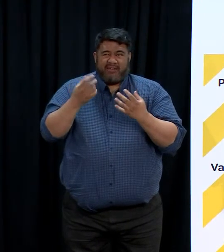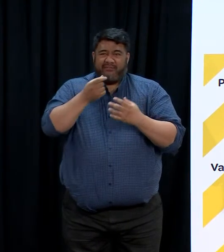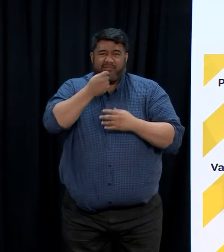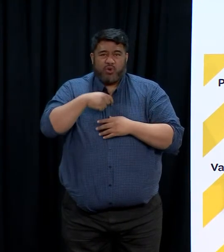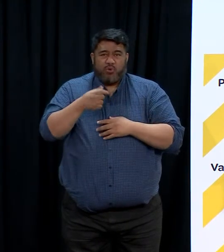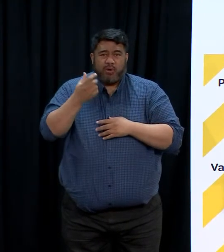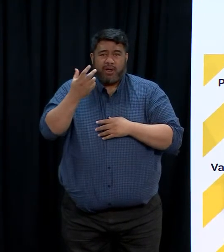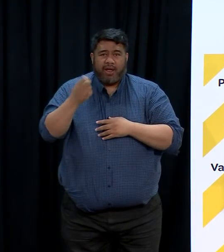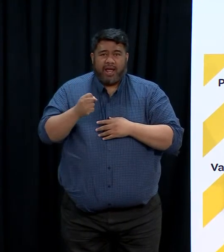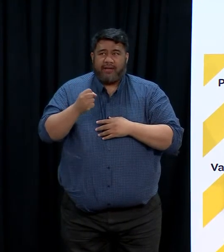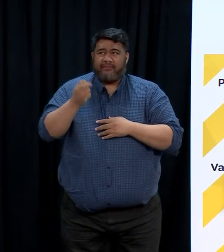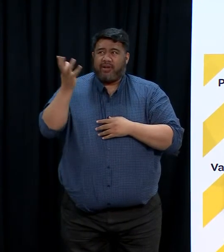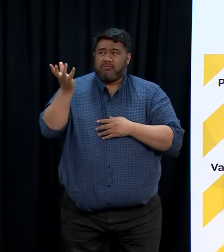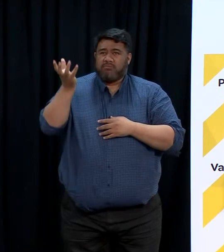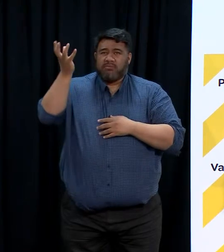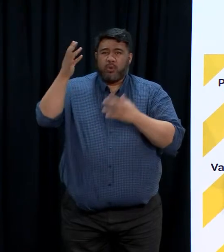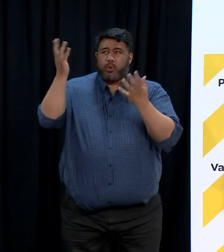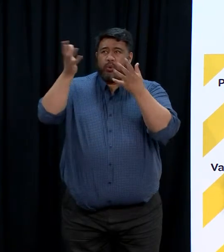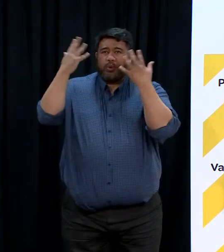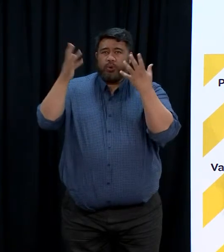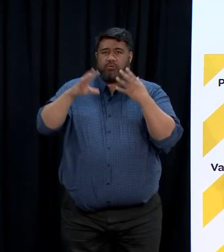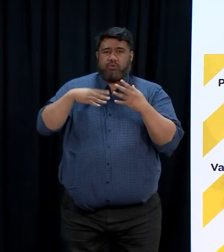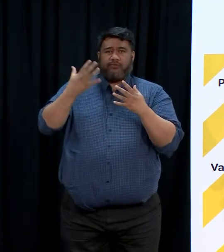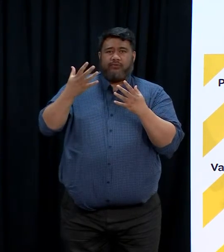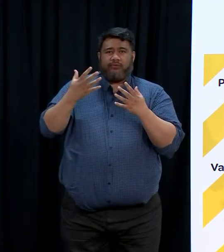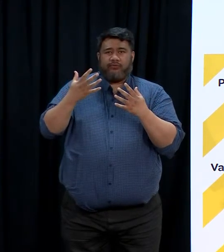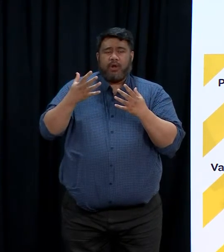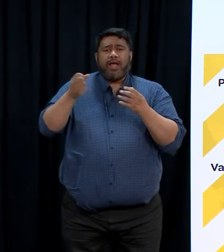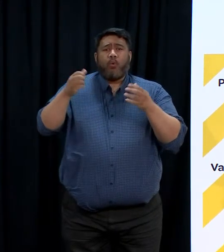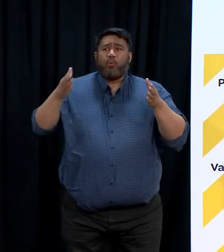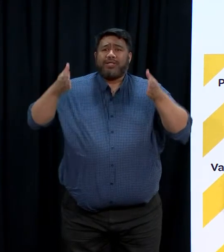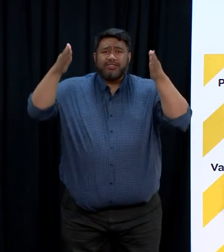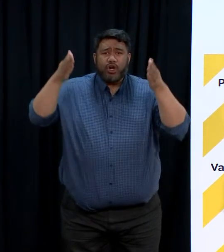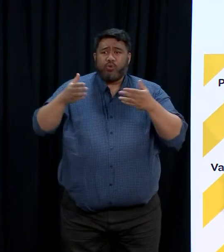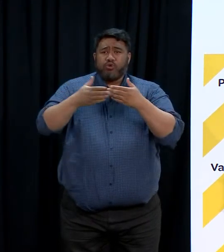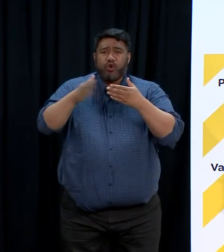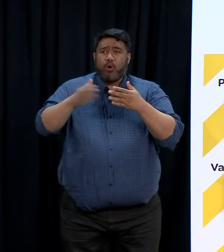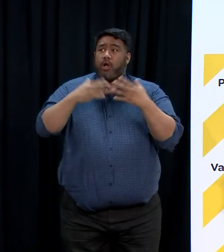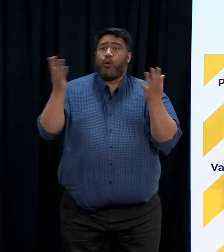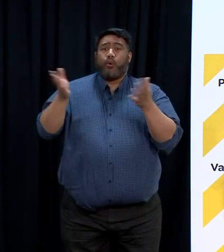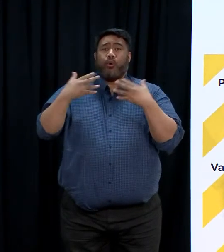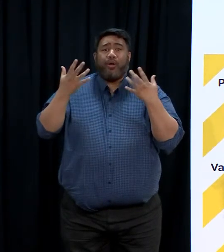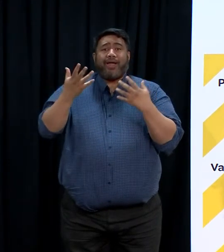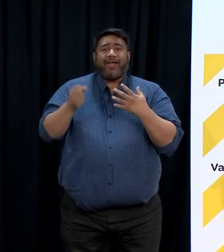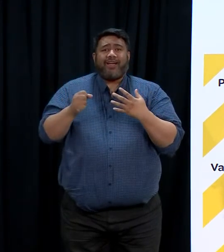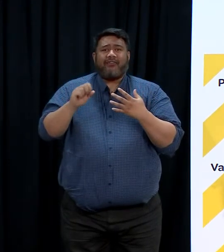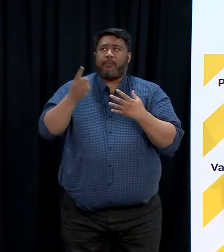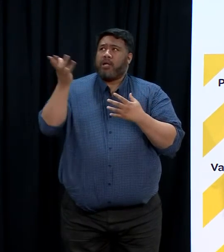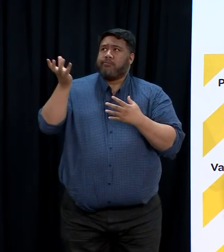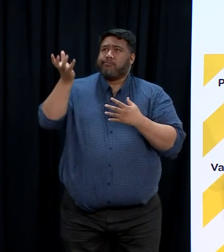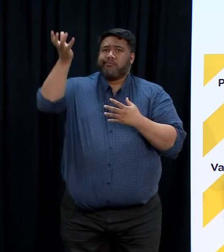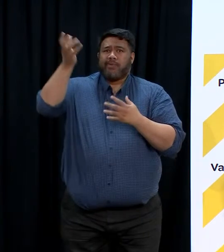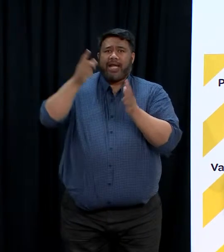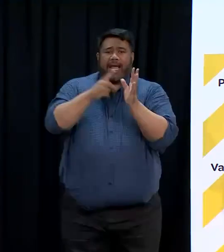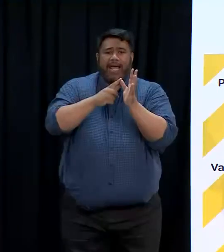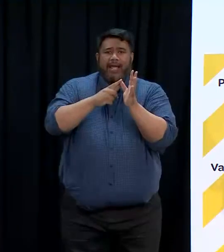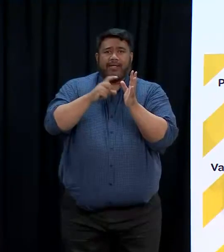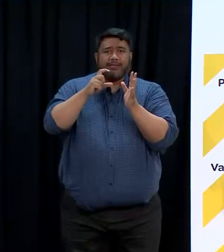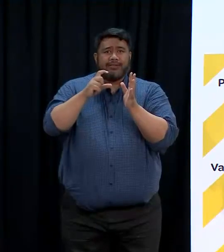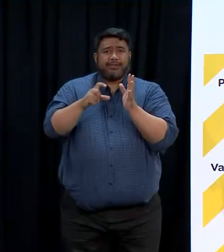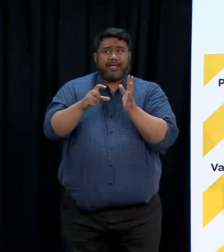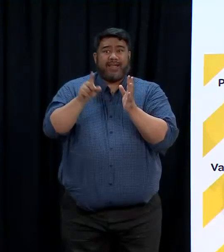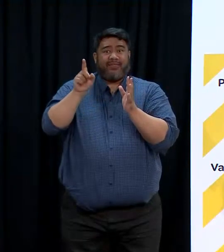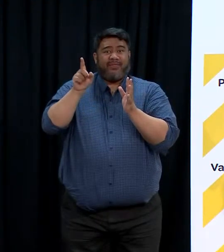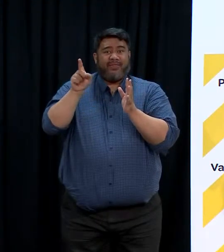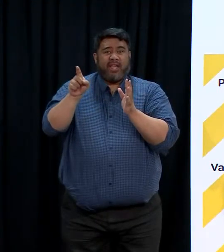into them. The built-in ventilation systems are the windows and the doors. And so installing air conditioning systems is